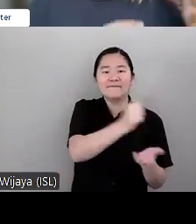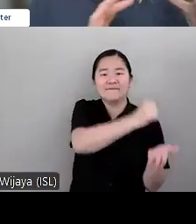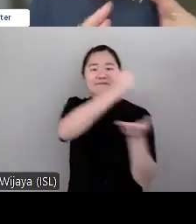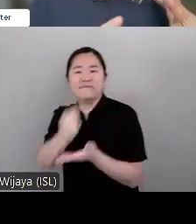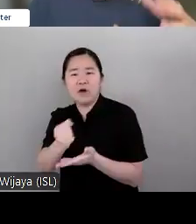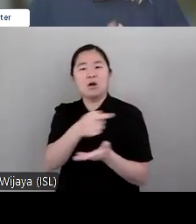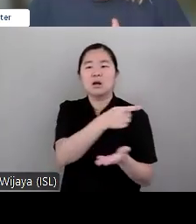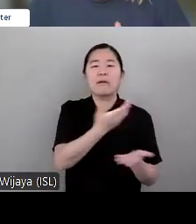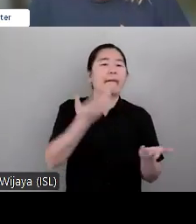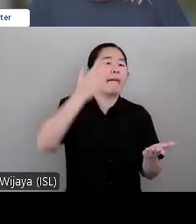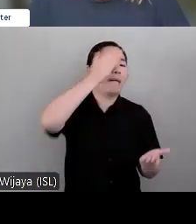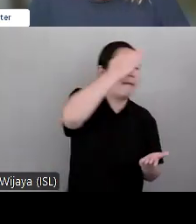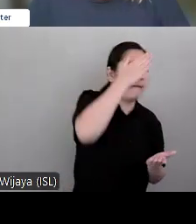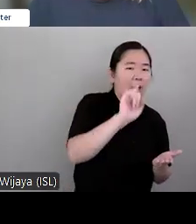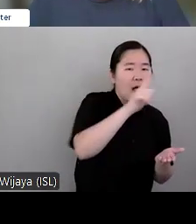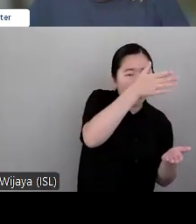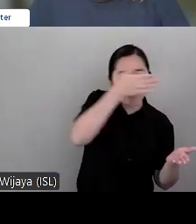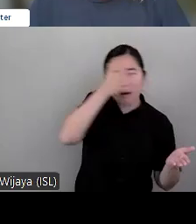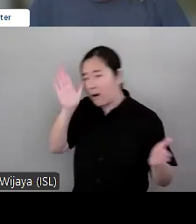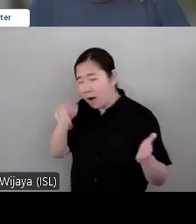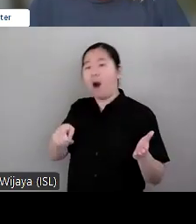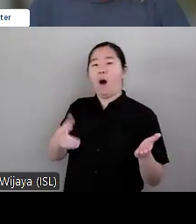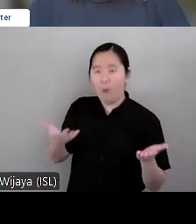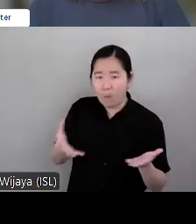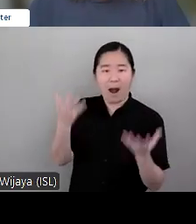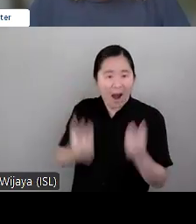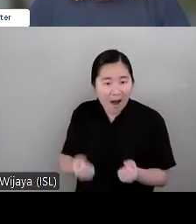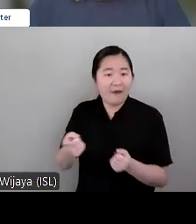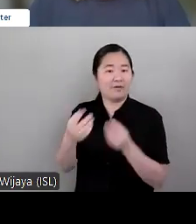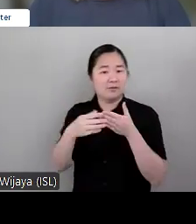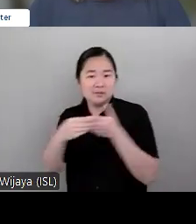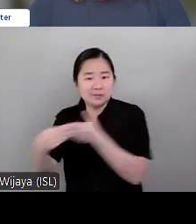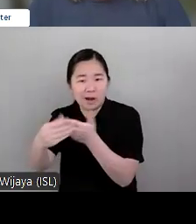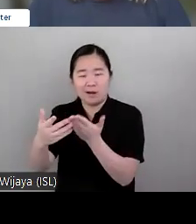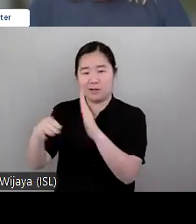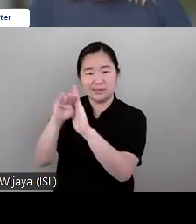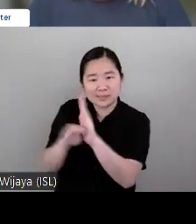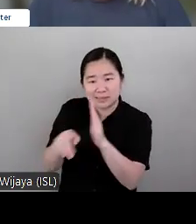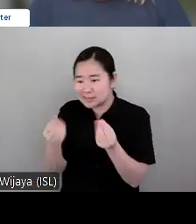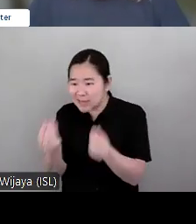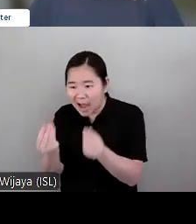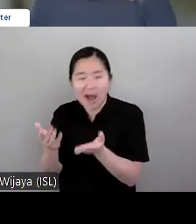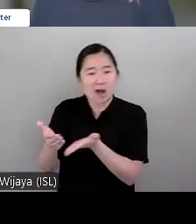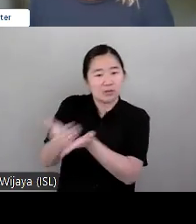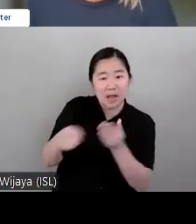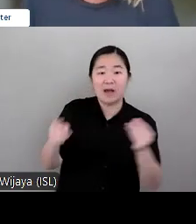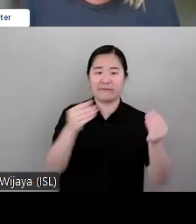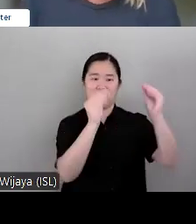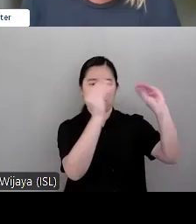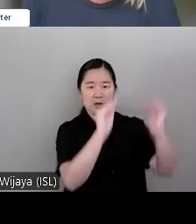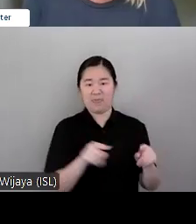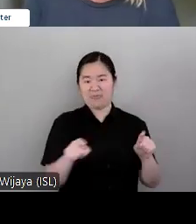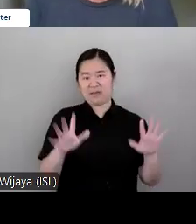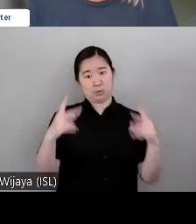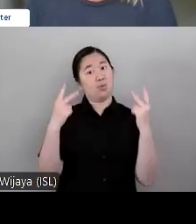And hopefully the learning product explores these. And we know this matters because we know